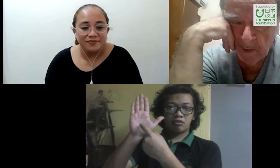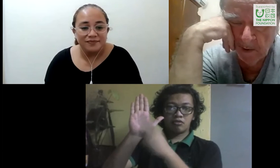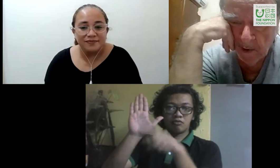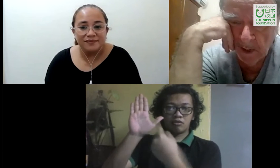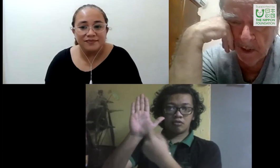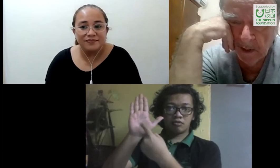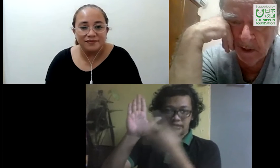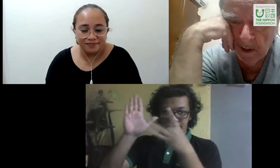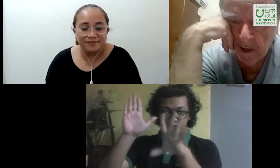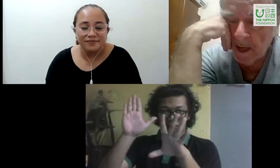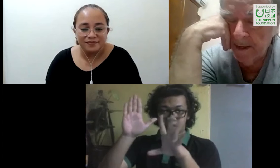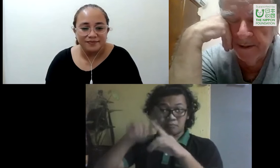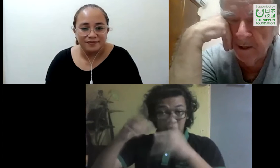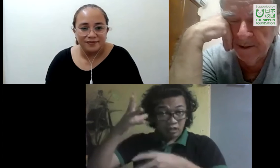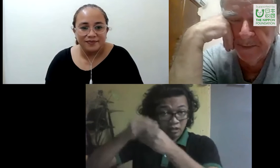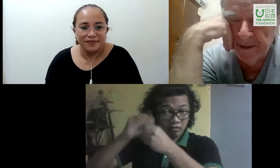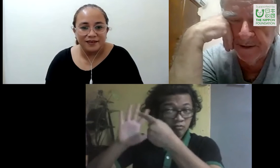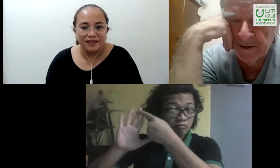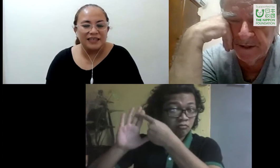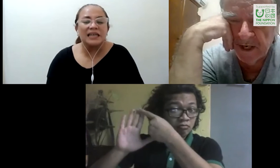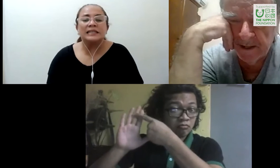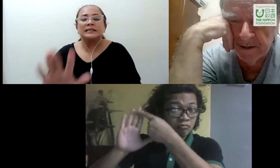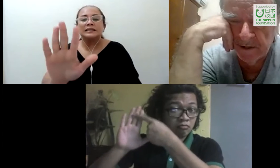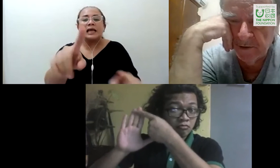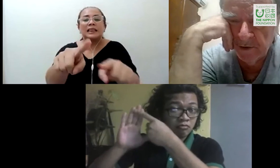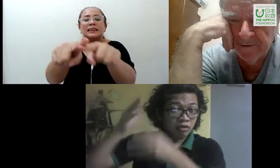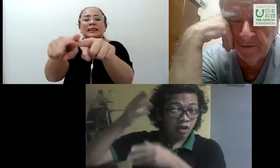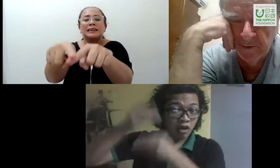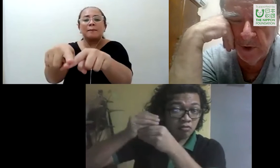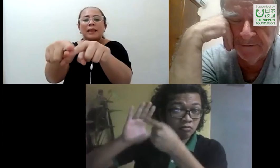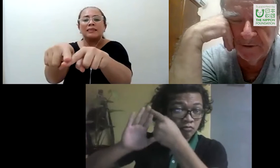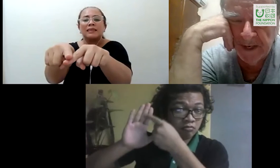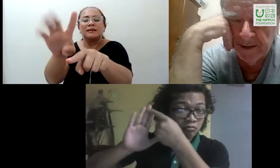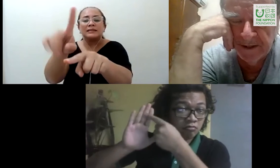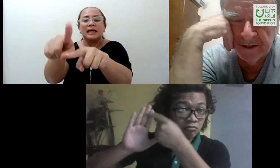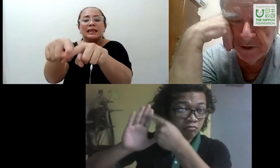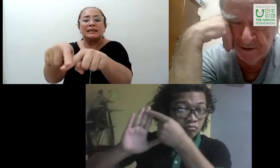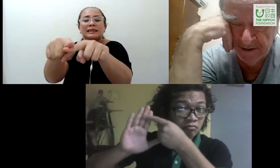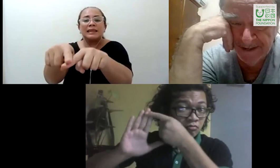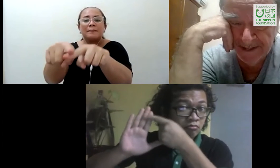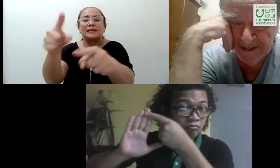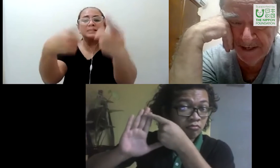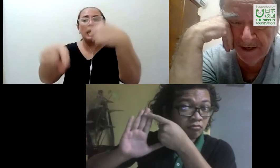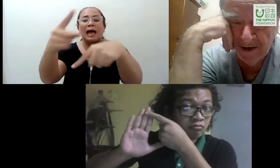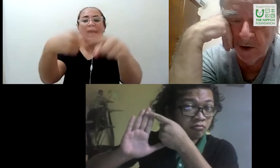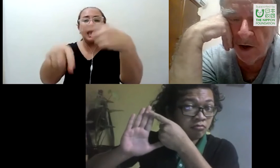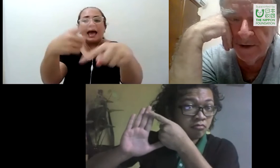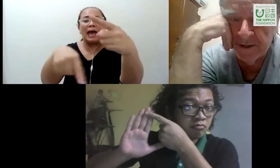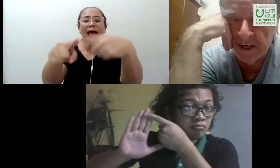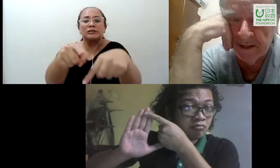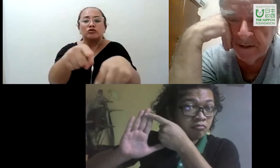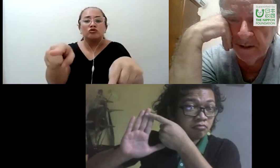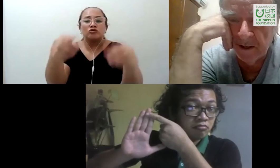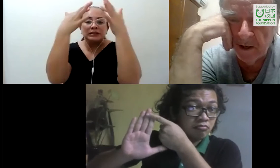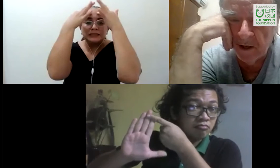variety of the signs. It depends on the signs. So you have to make a decision. Are we going to Are all the